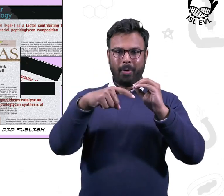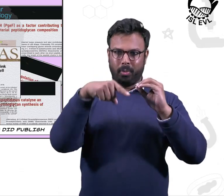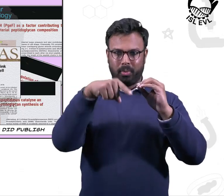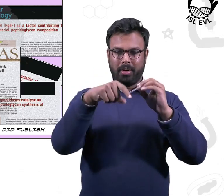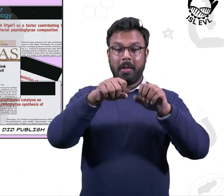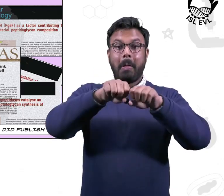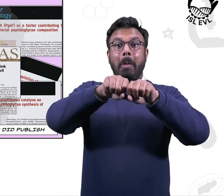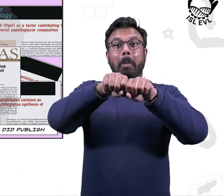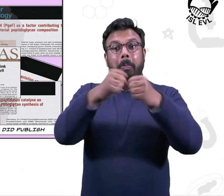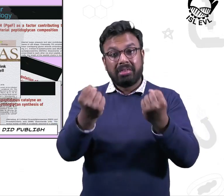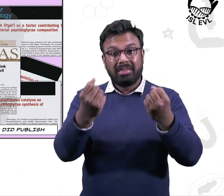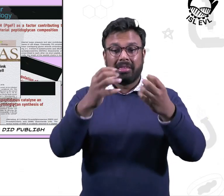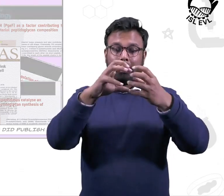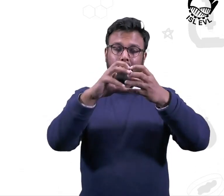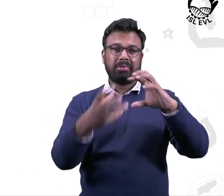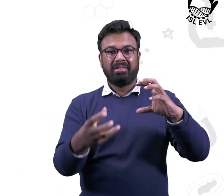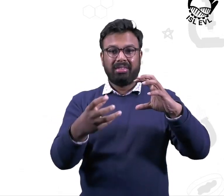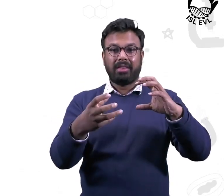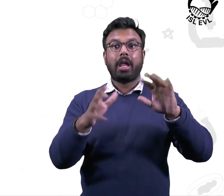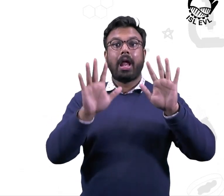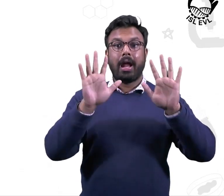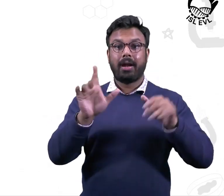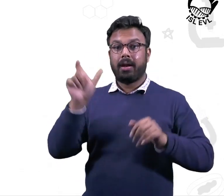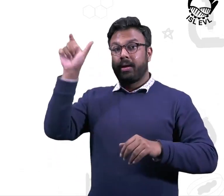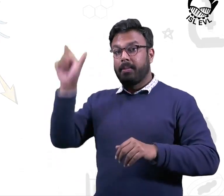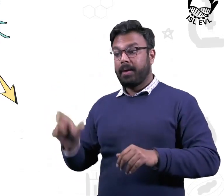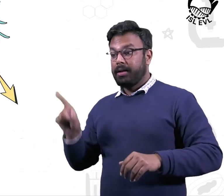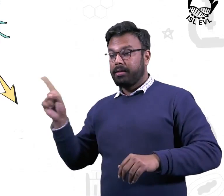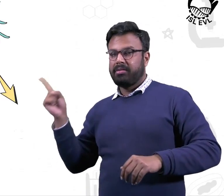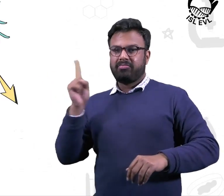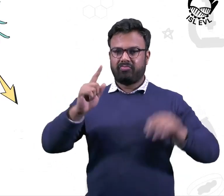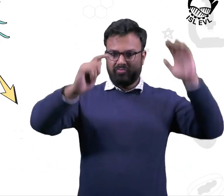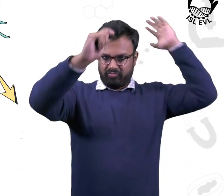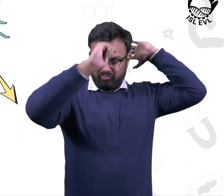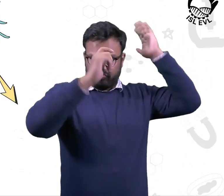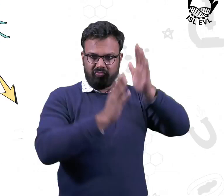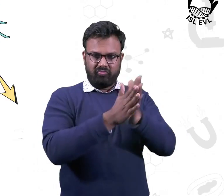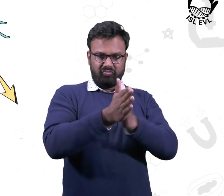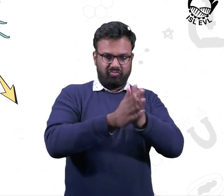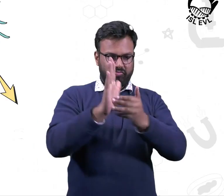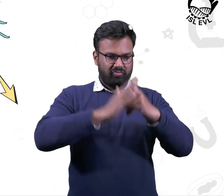of their cell wall to make space for filling in new material.